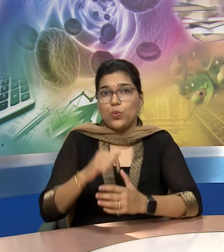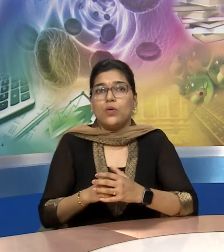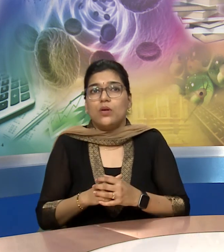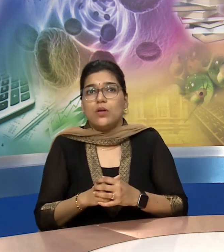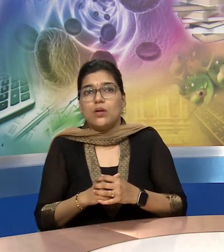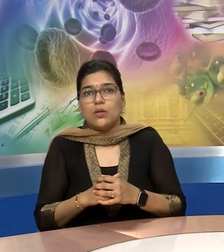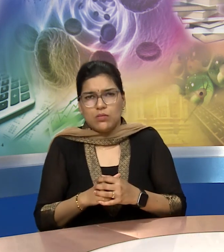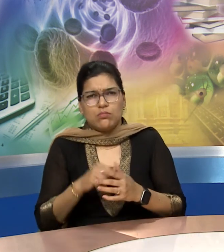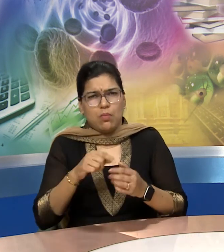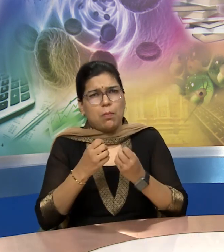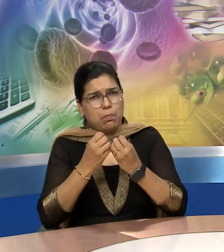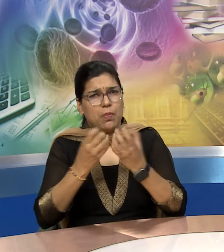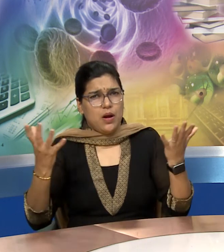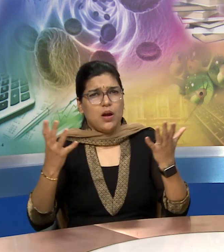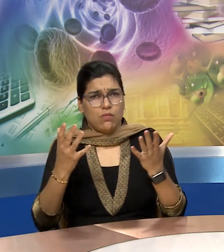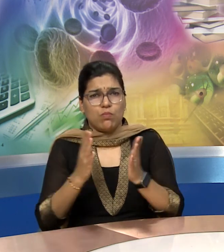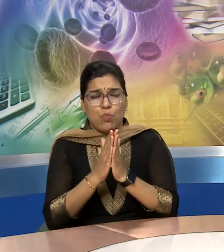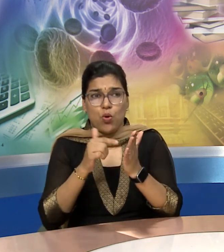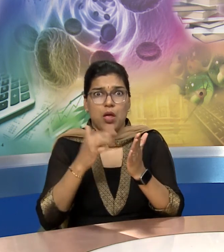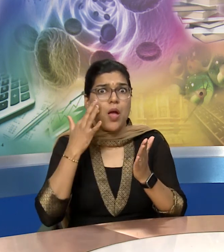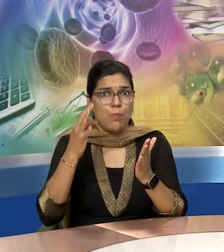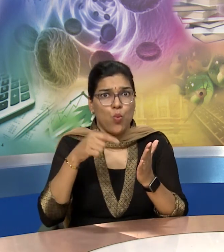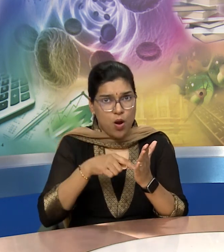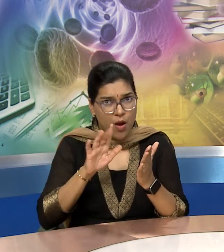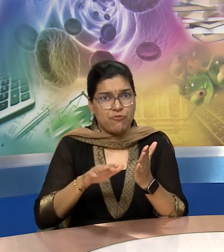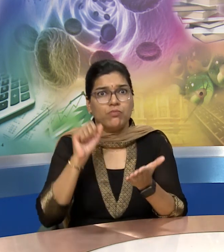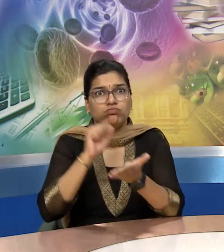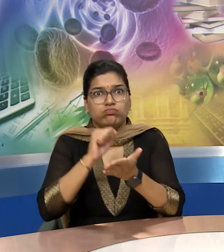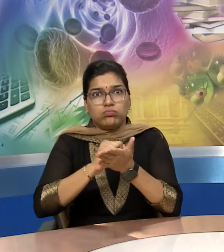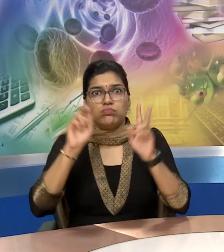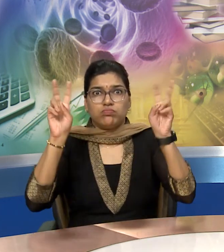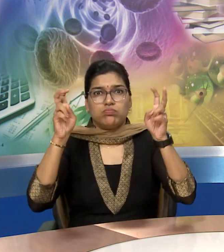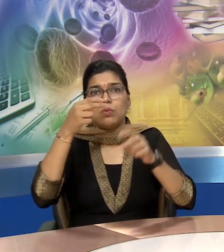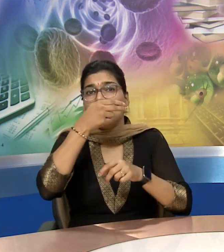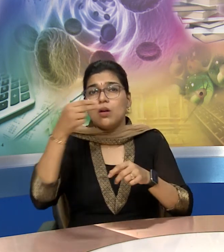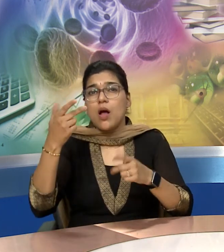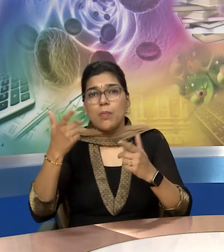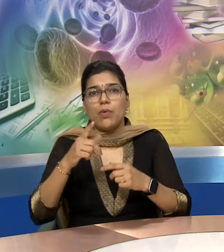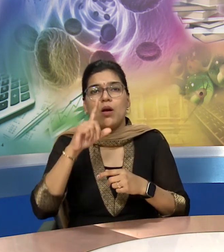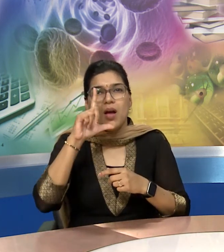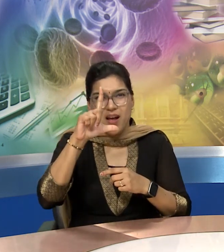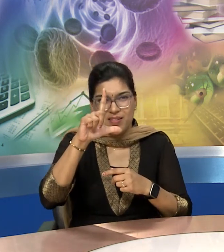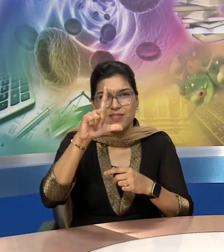Also, the third point which we discussed earlier defines that library